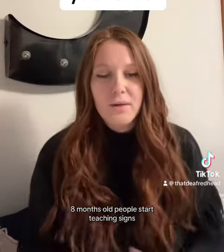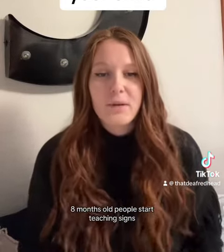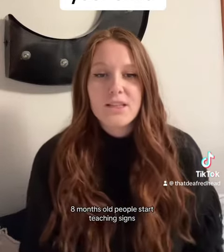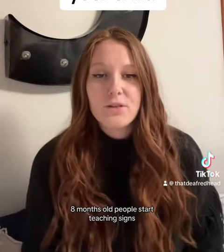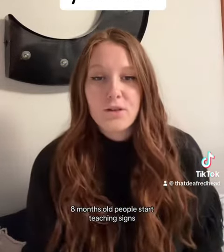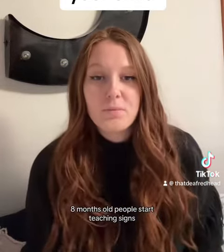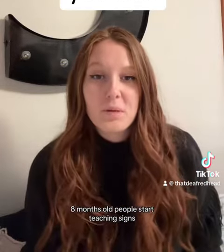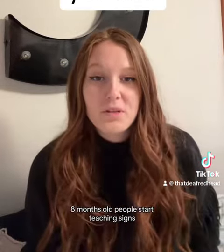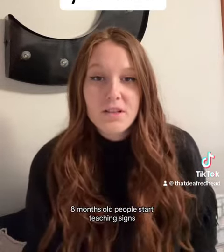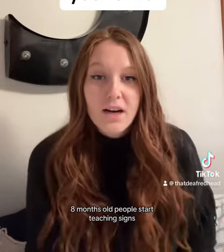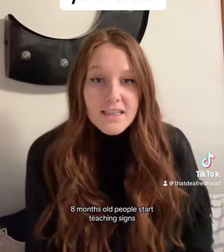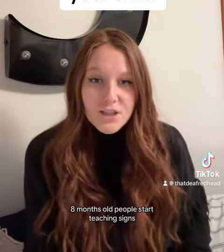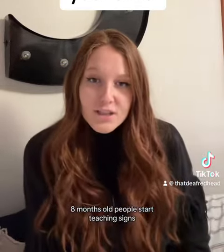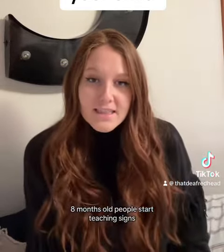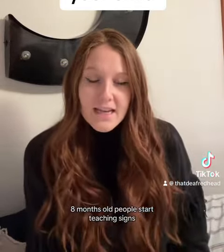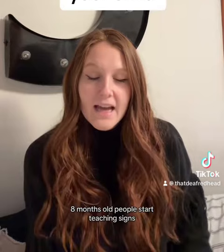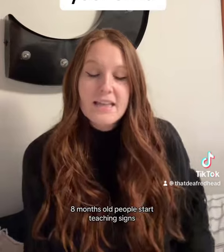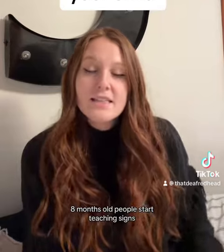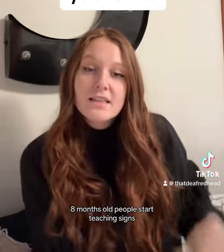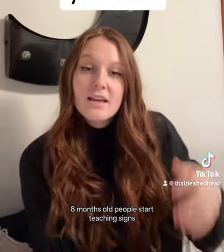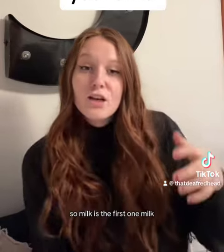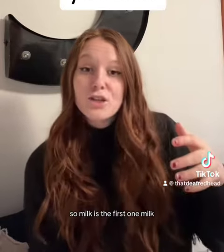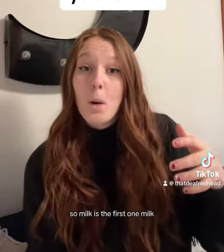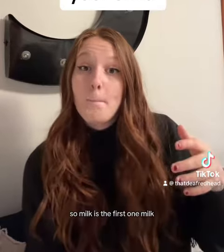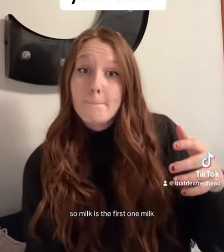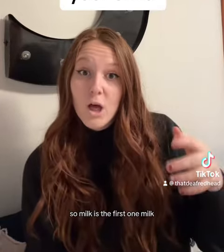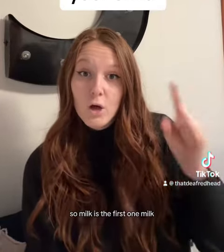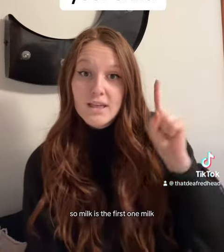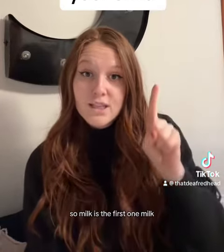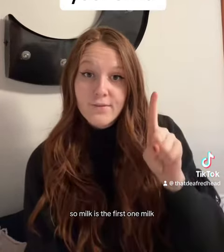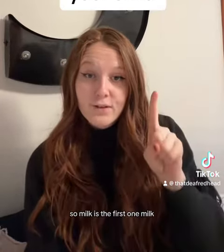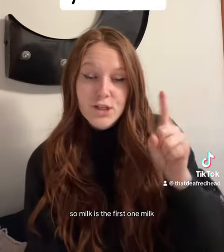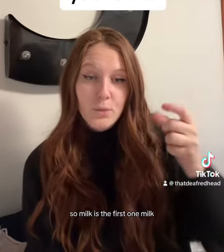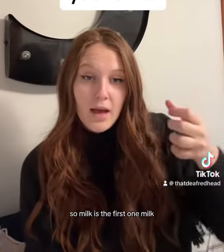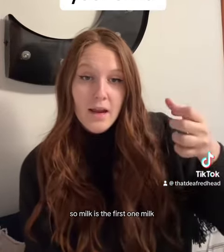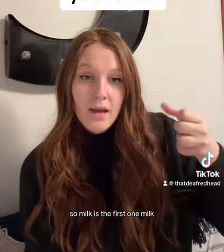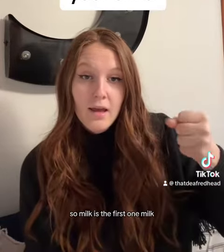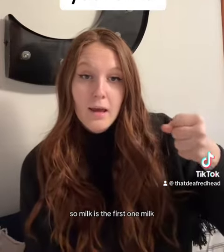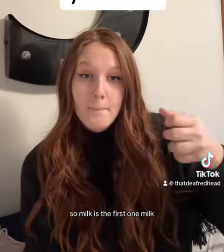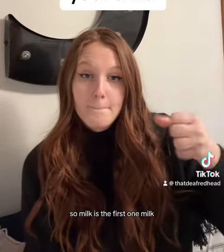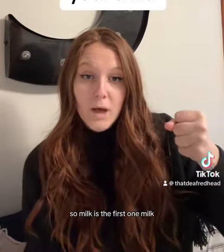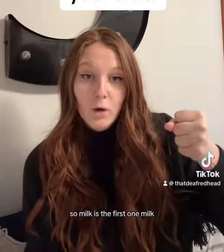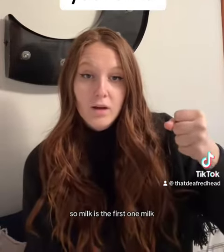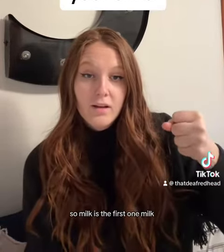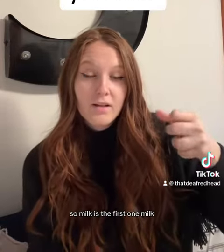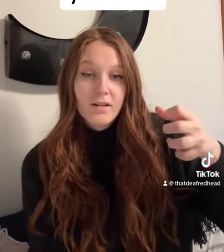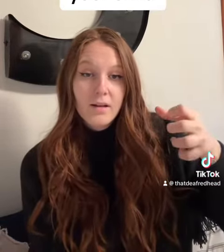months old, people start teaching signs. So milk is the first one. Milk.